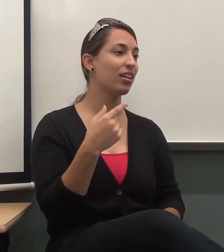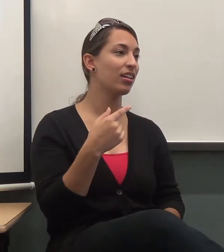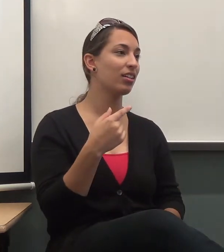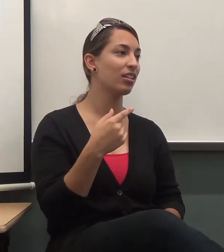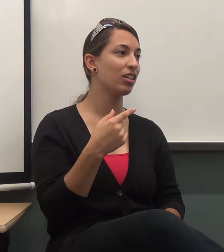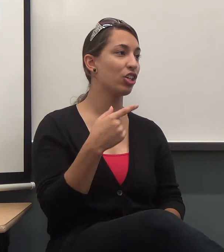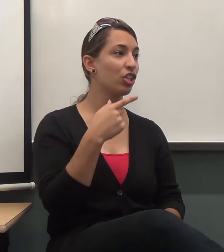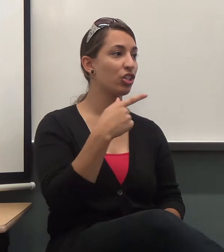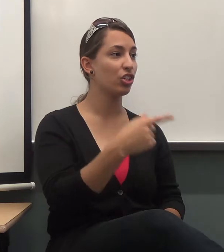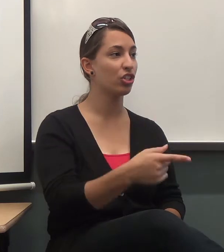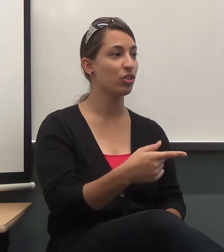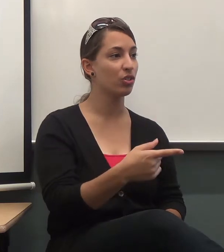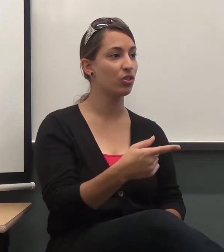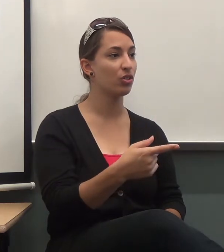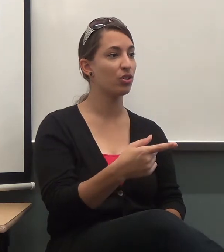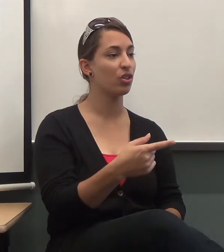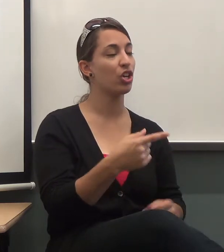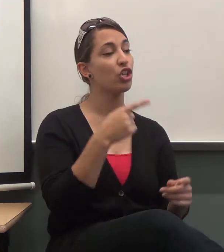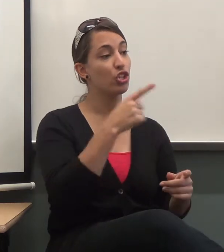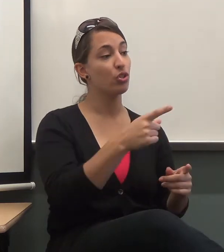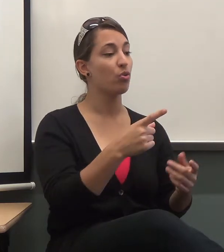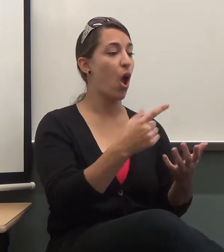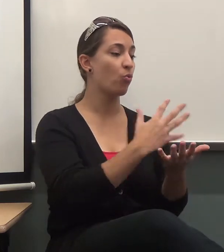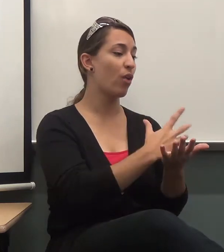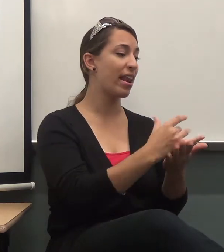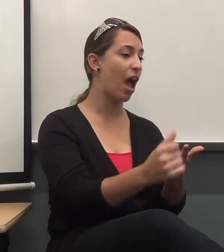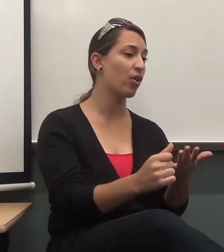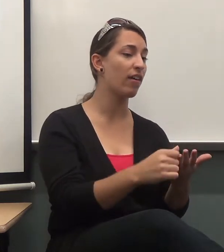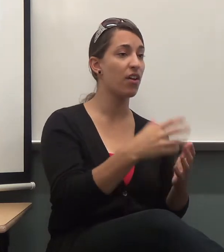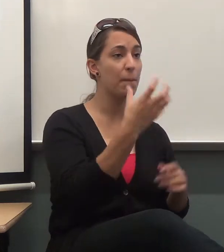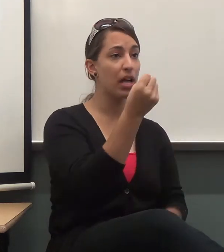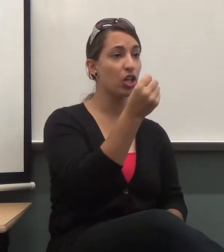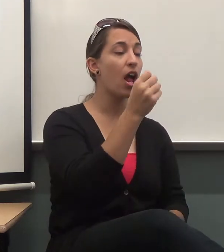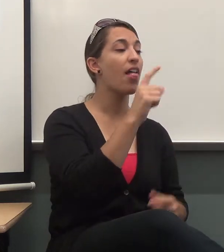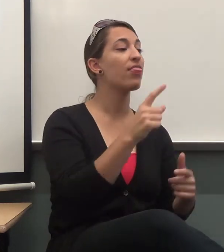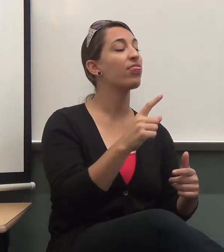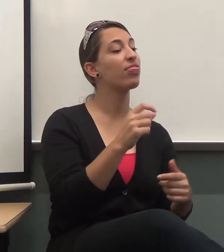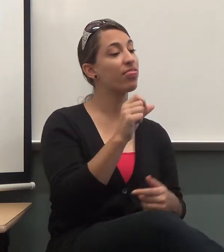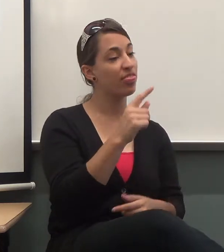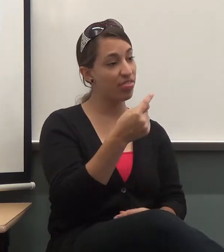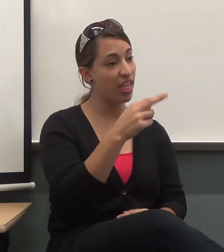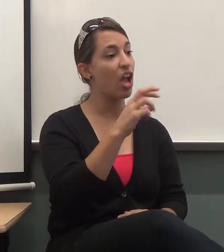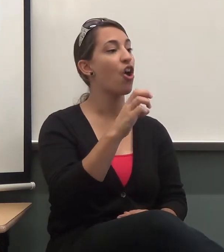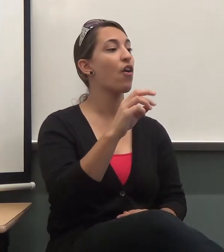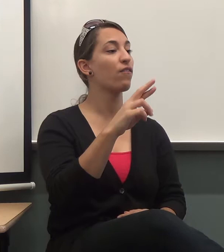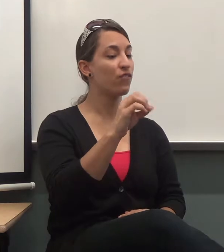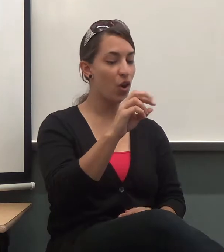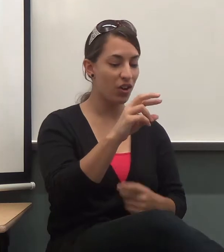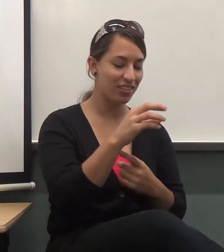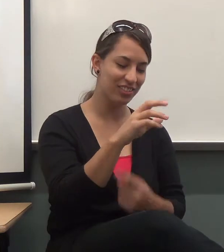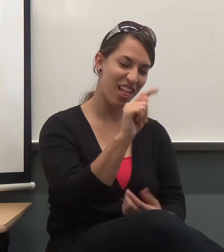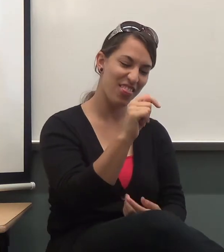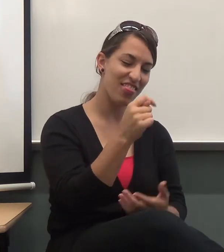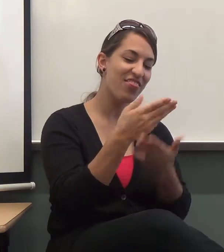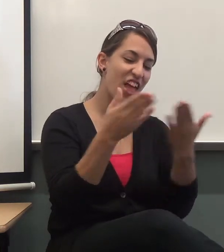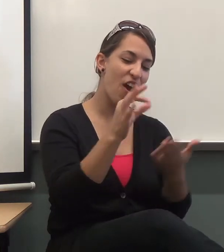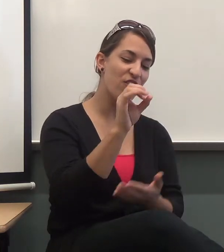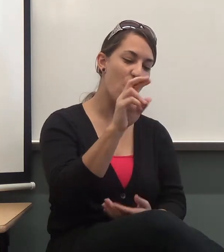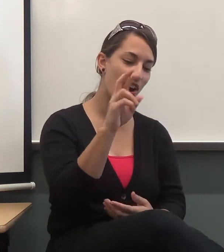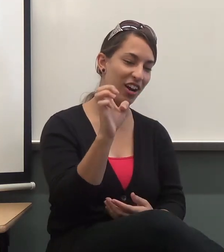you ran out of a quart of milk, therefore you went to the store. But if you were to walk up to someone and say, therefore you went to the store, doesn't make any sense. Right?